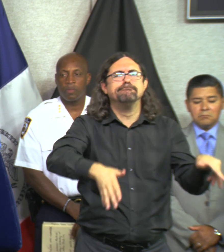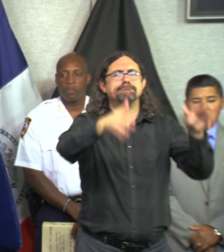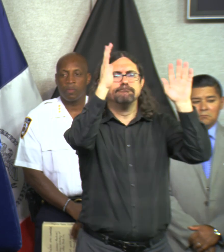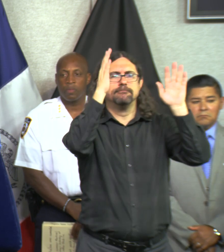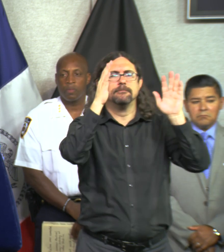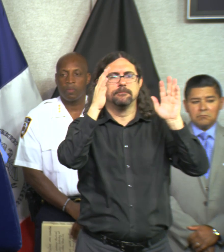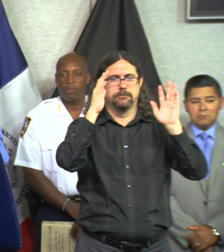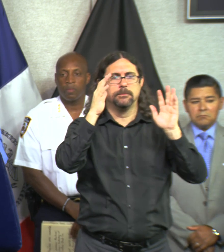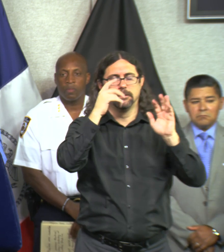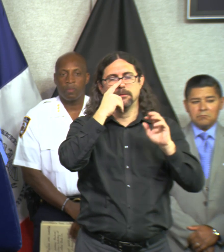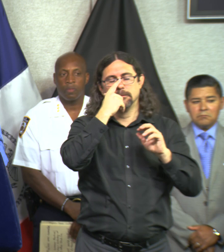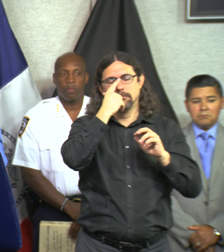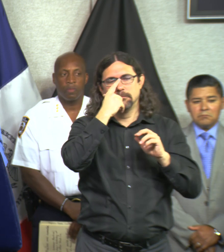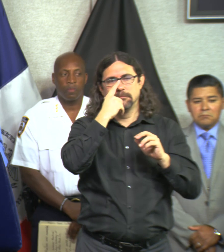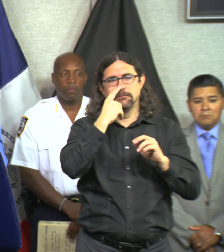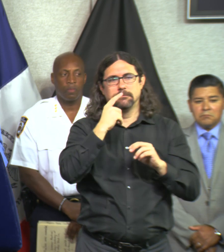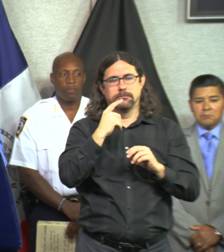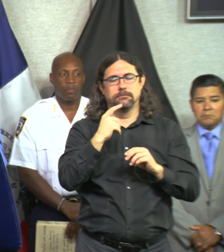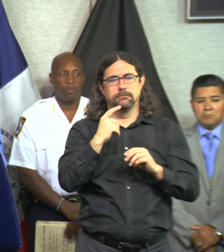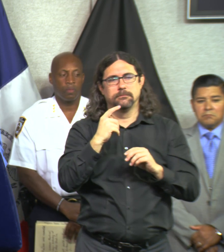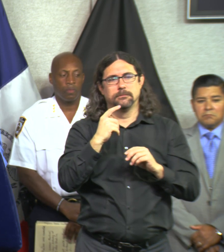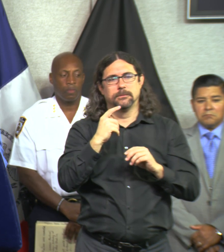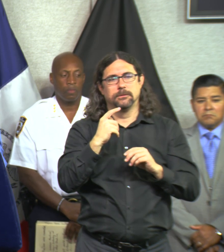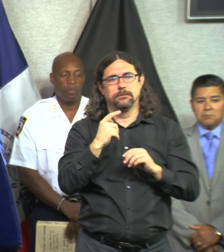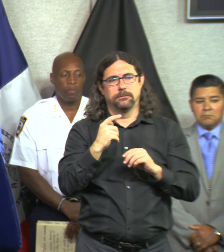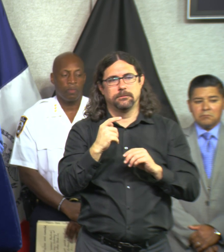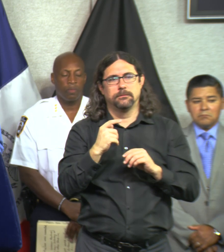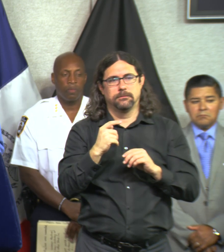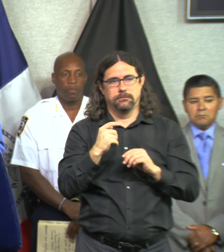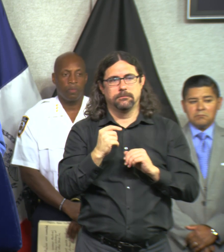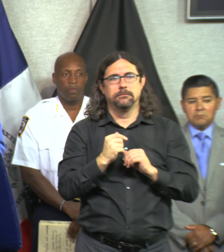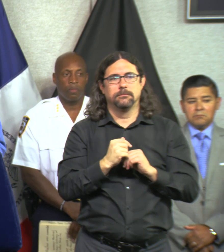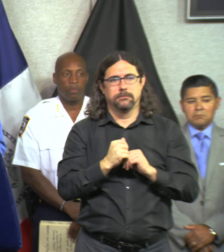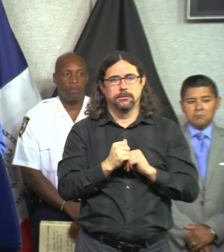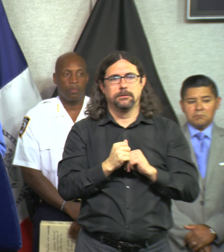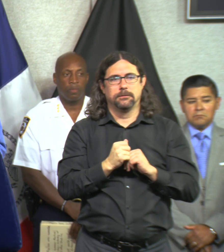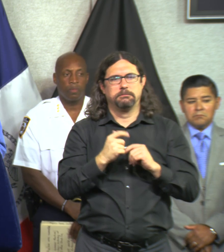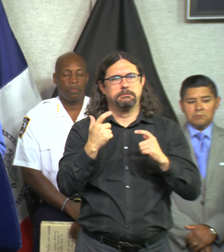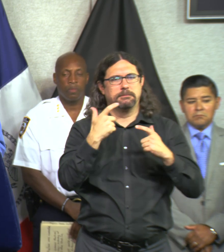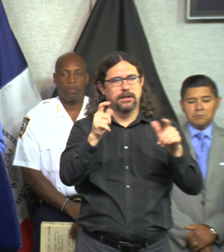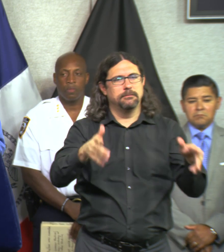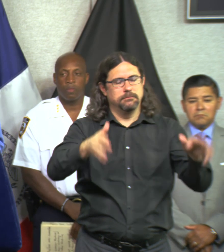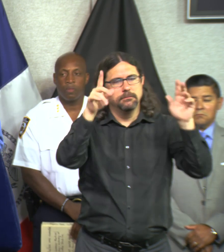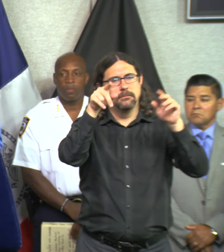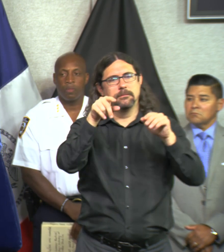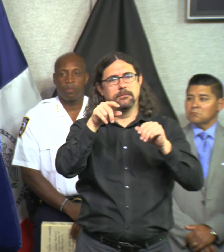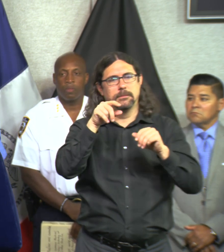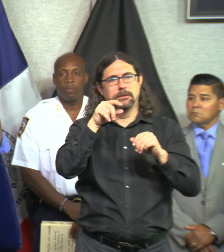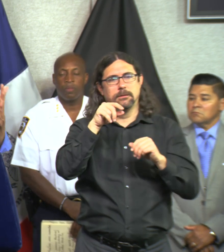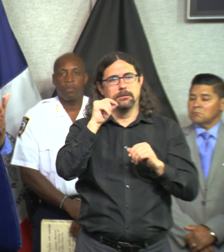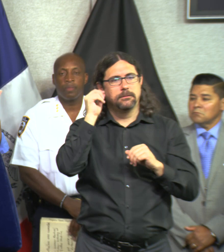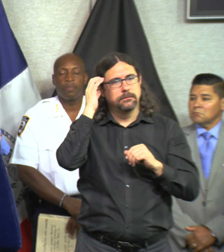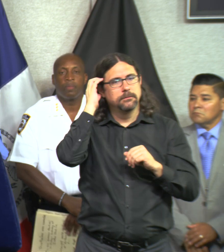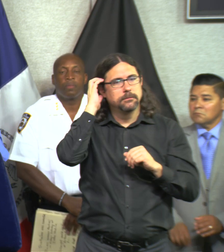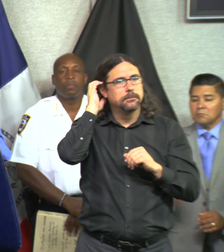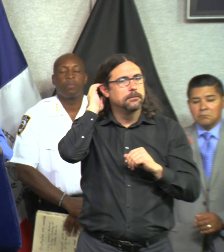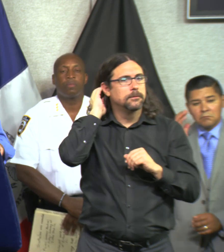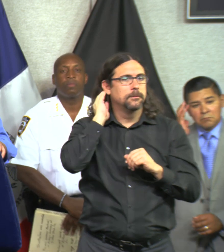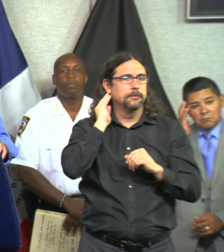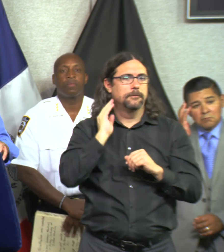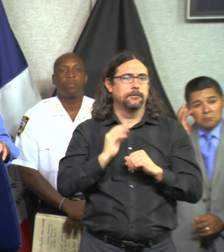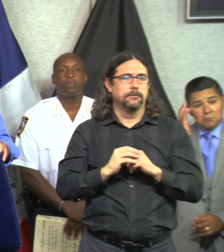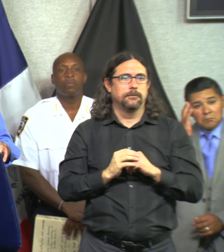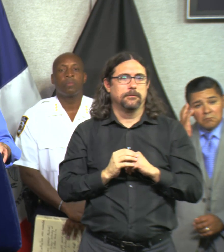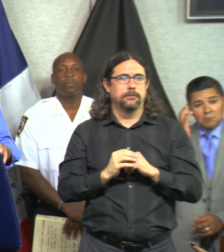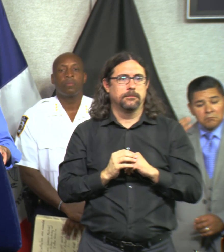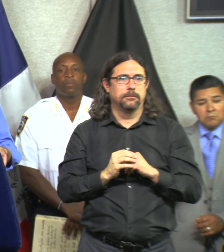all places that people may go to get cool. We don't want to undermine that. But in the office buildings, which is obviously a big piece of